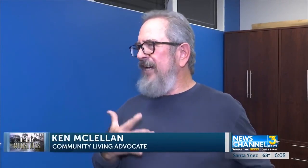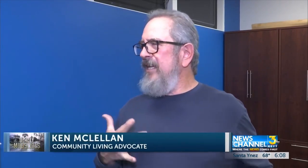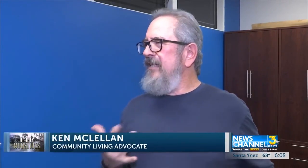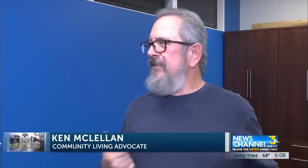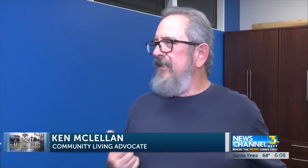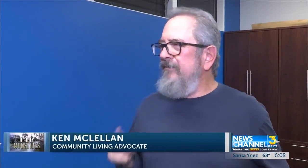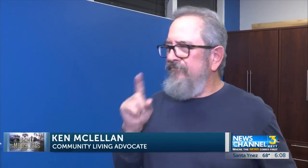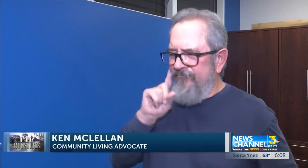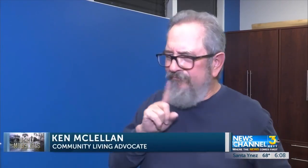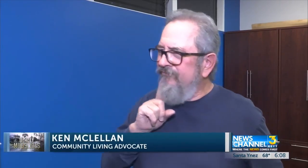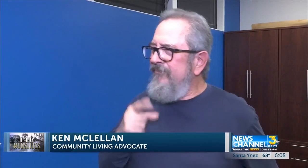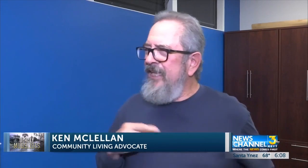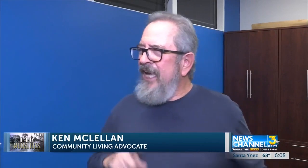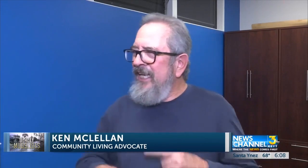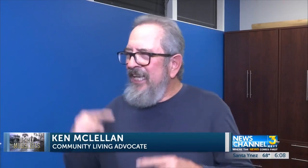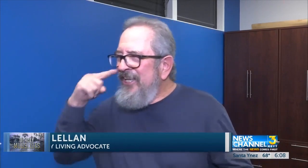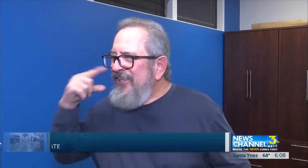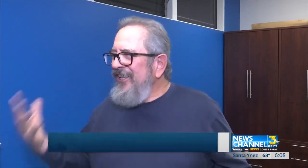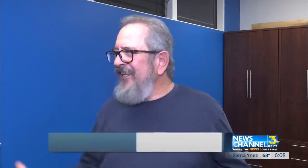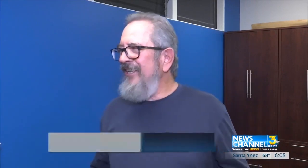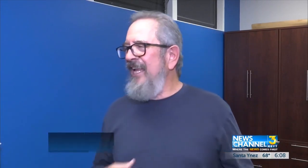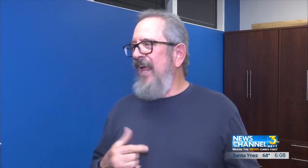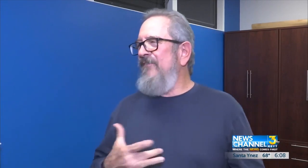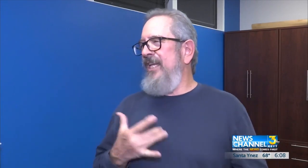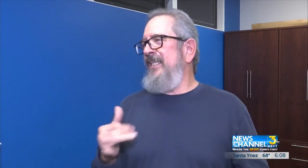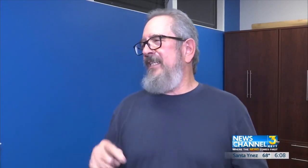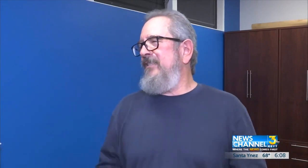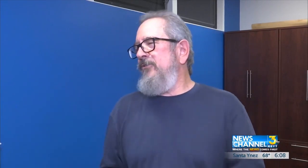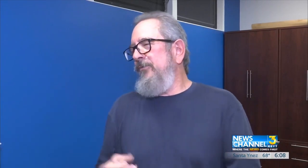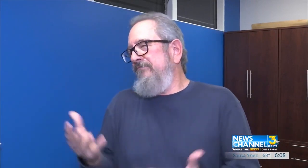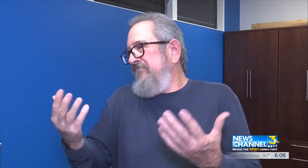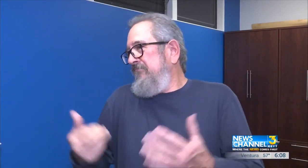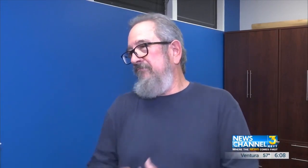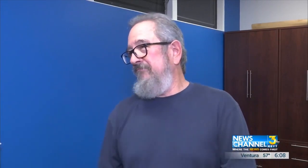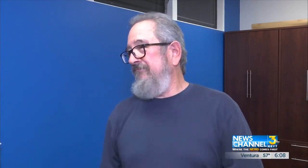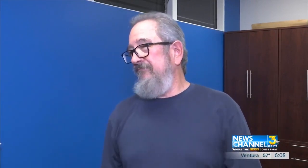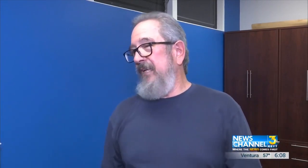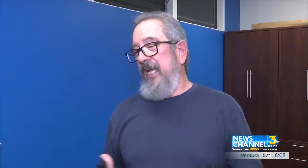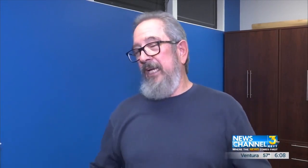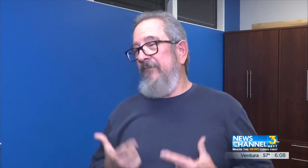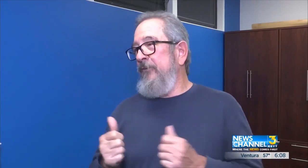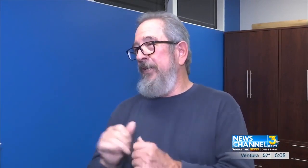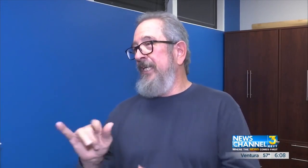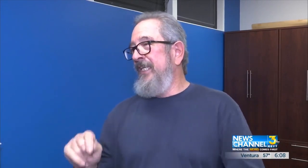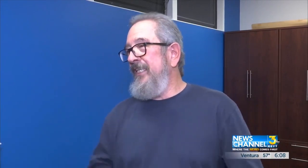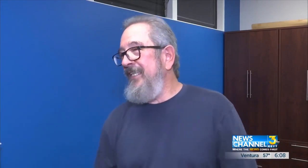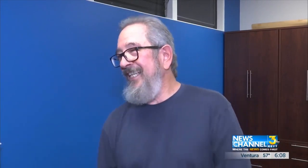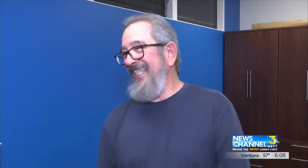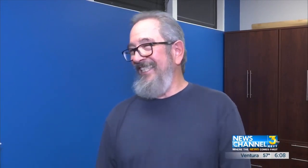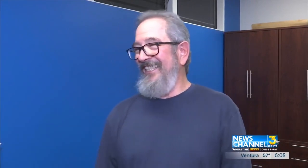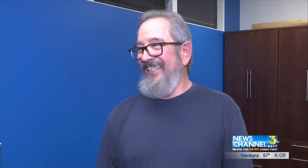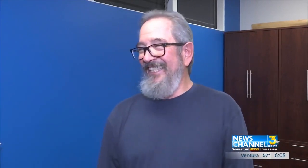invisible often because of our deafness. You can't hear, but it doesn't show. So we live with it.